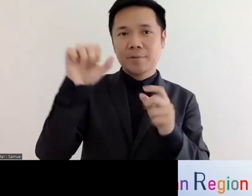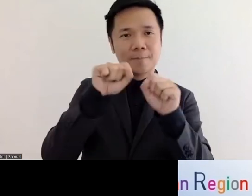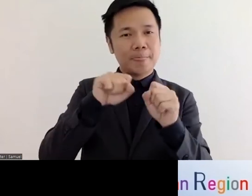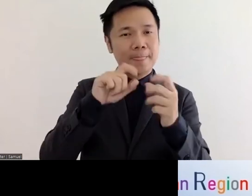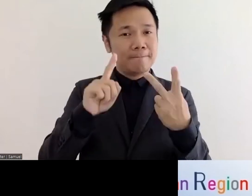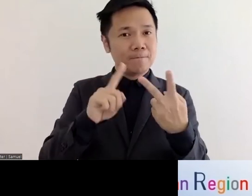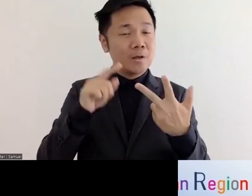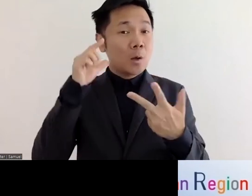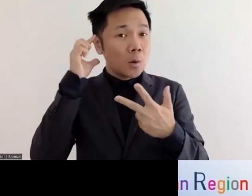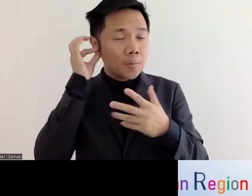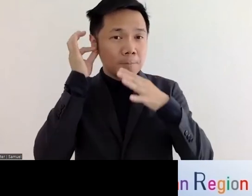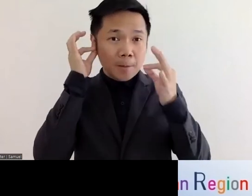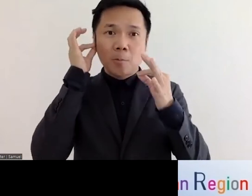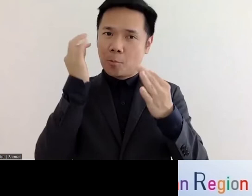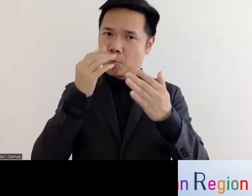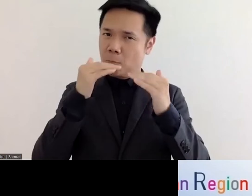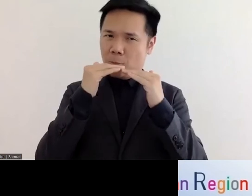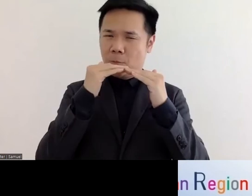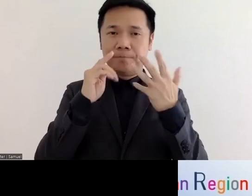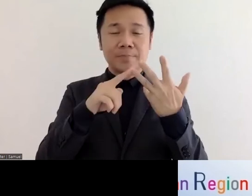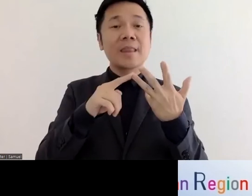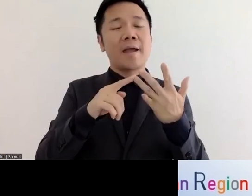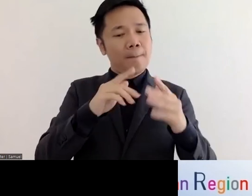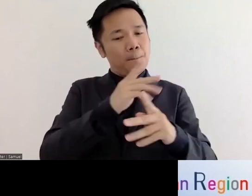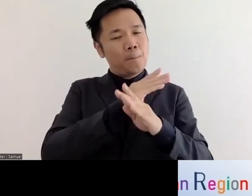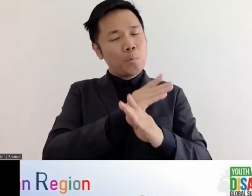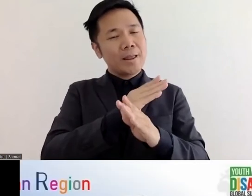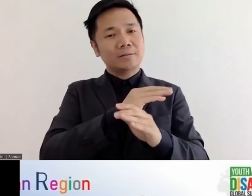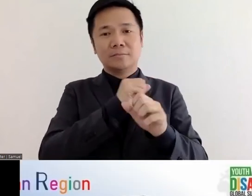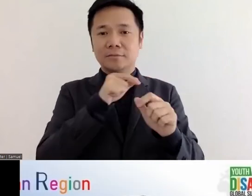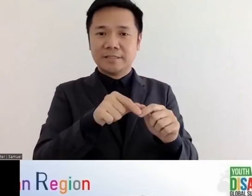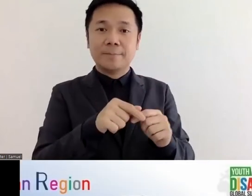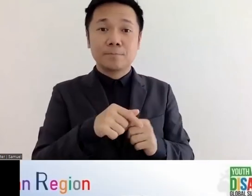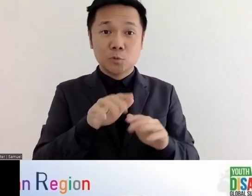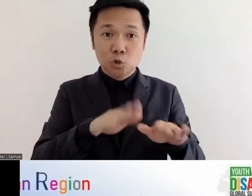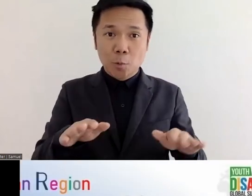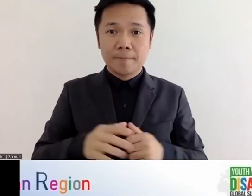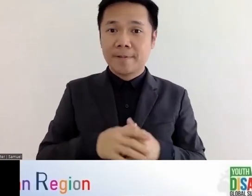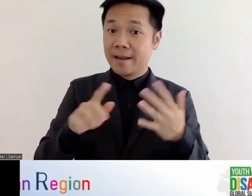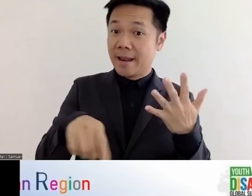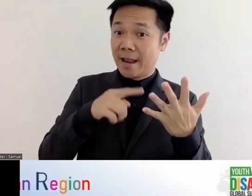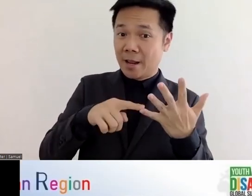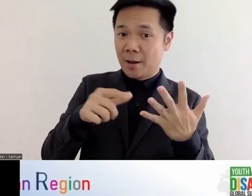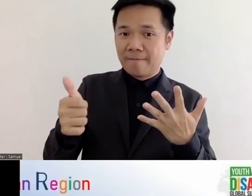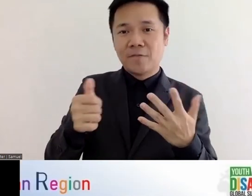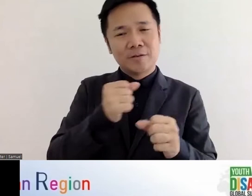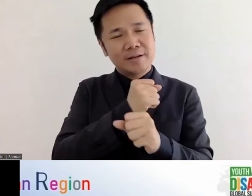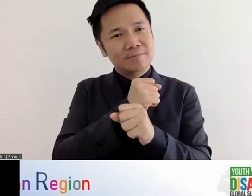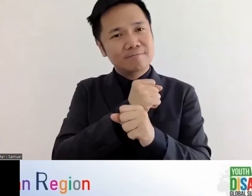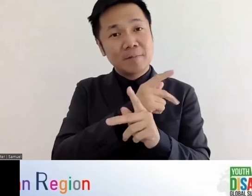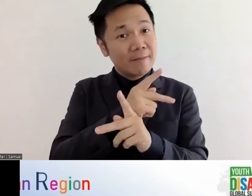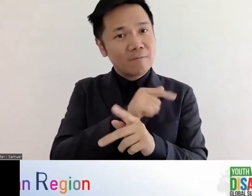equality, child rights, with focus on child protection and alternative care. Over to you. Thank